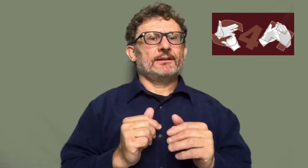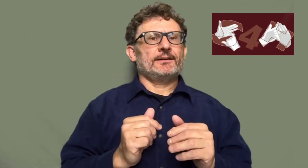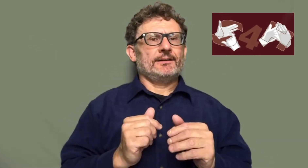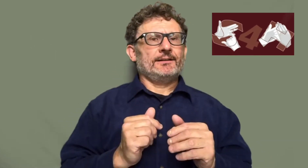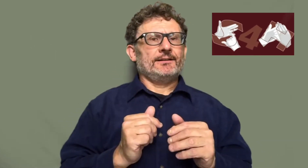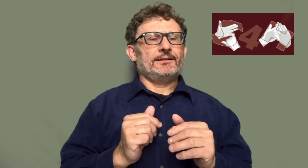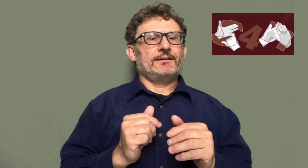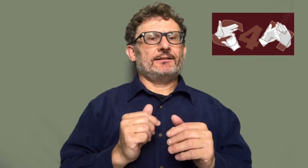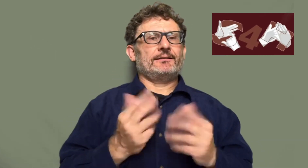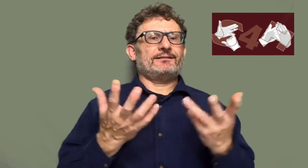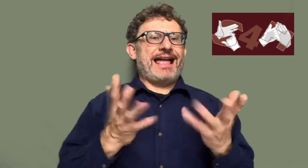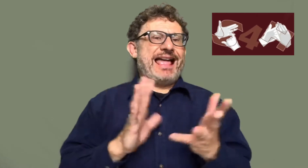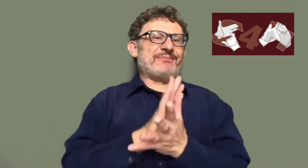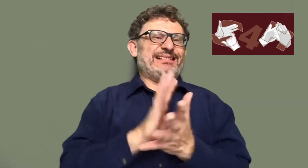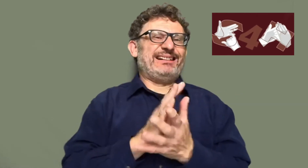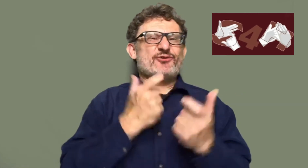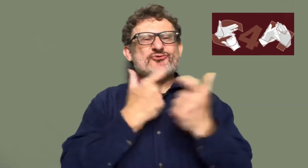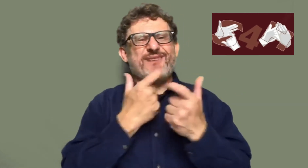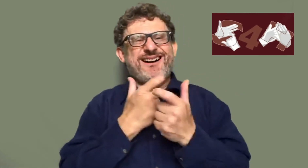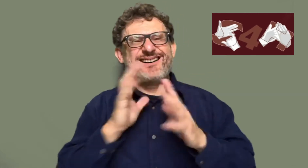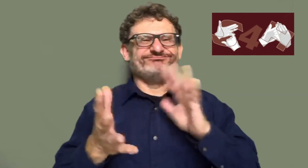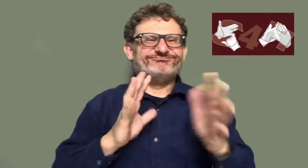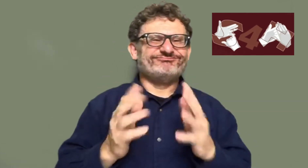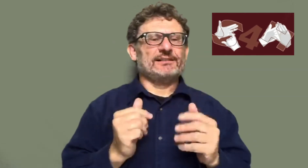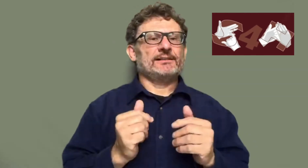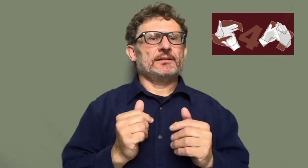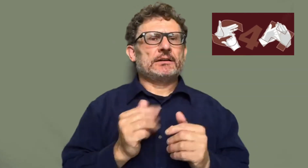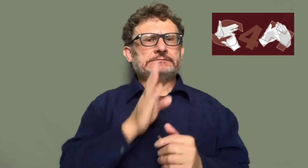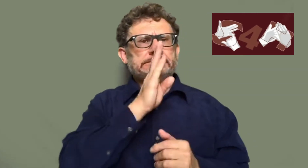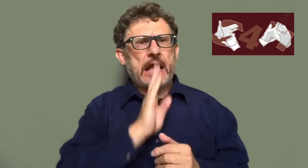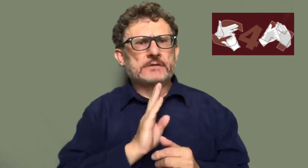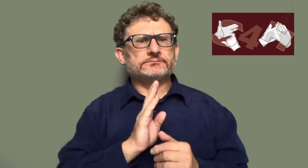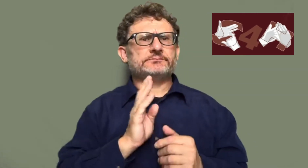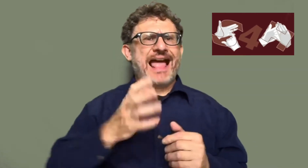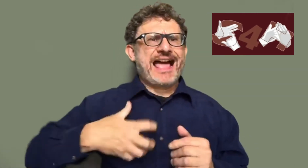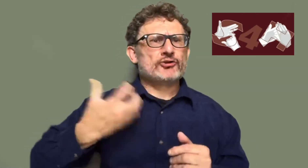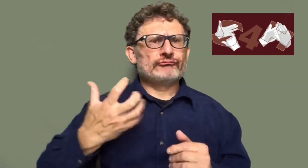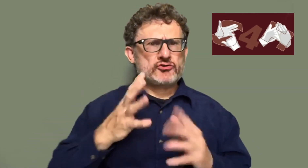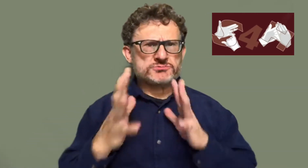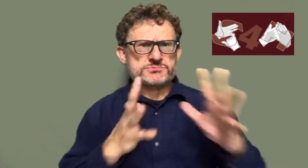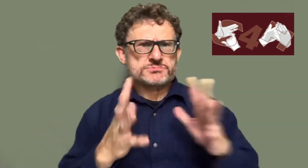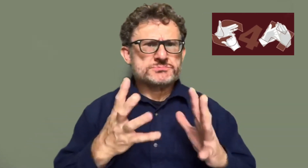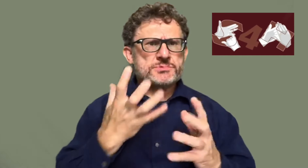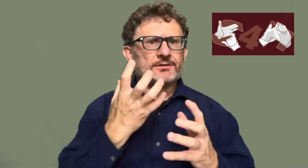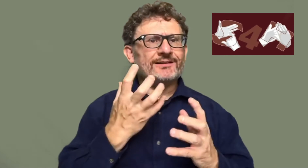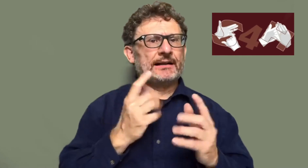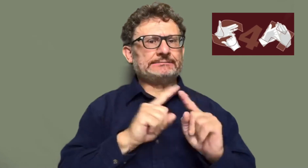serious, like in business. So again, they can express happiness or humor or anger